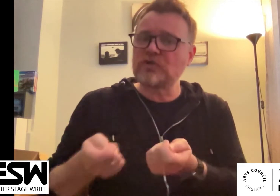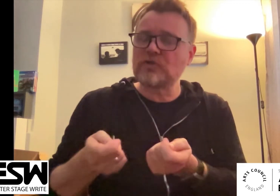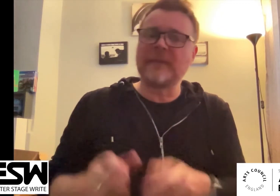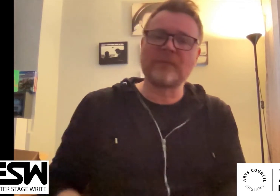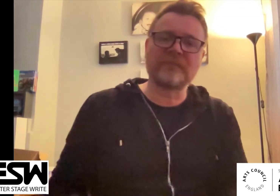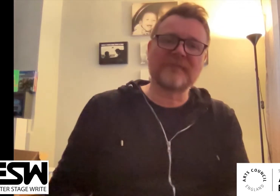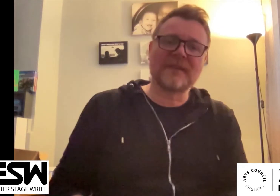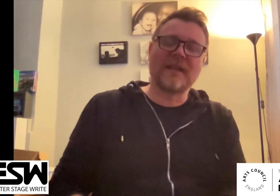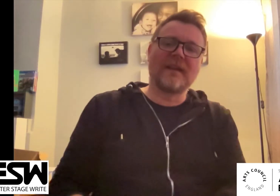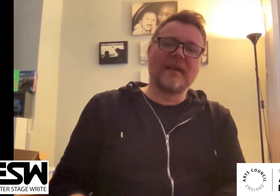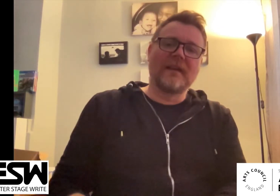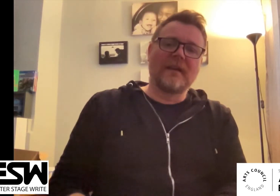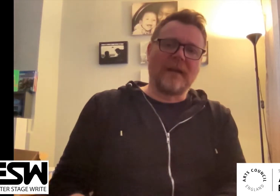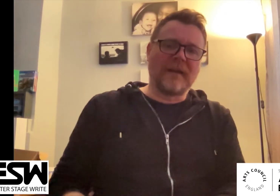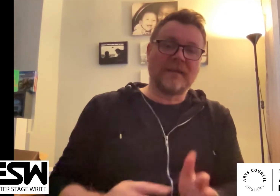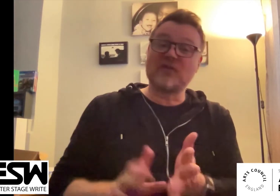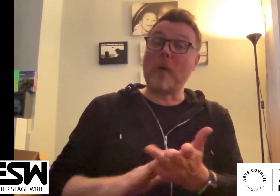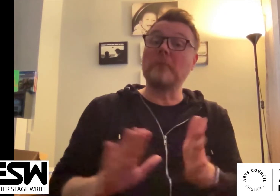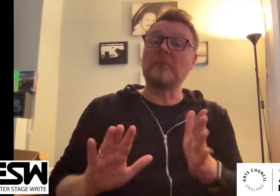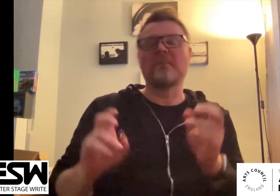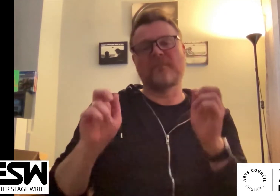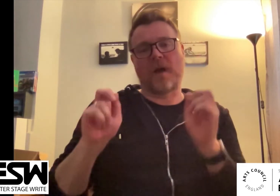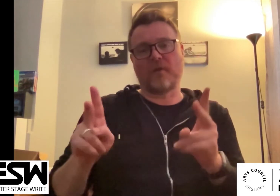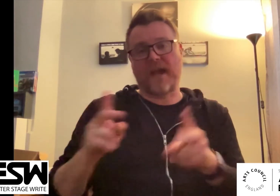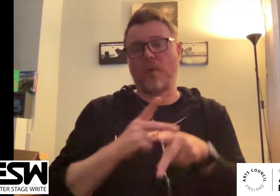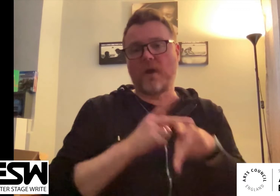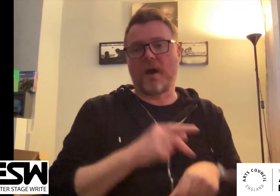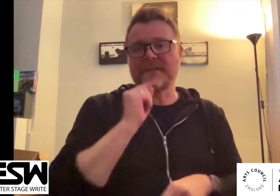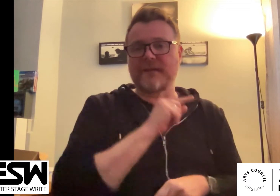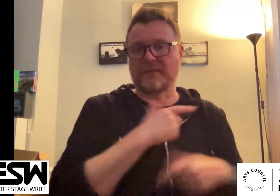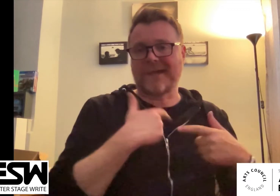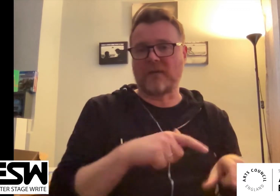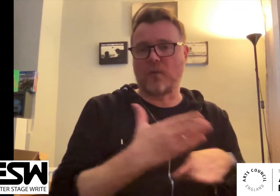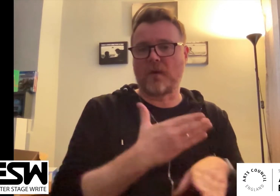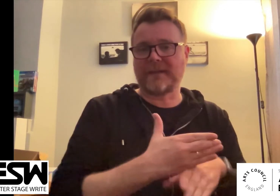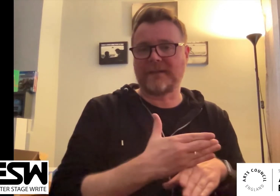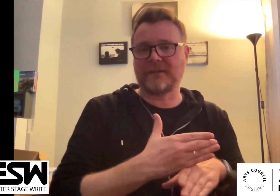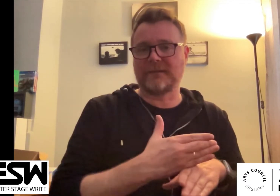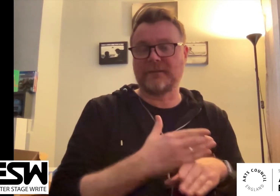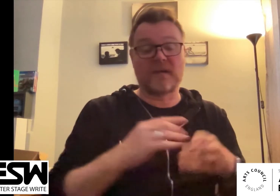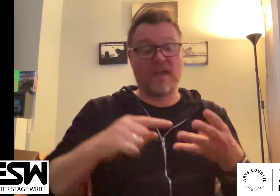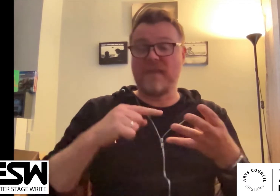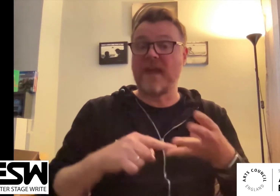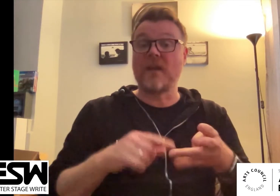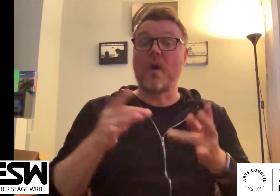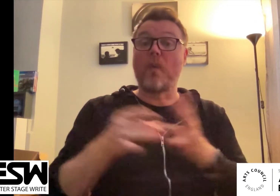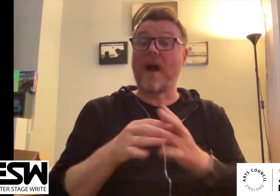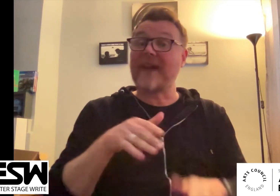So you can carry on working. So he carries on working. And then the next line